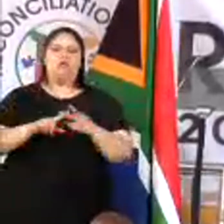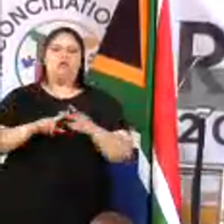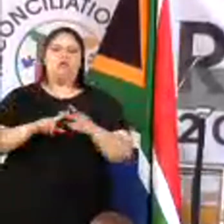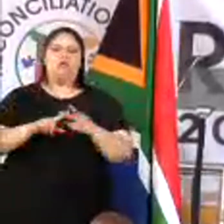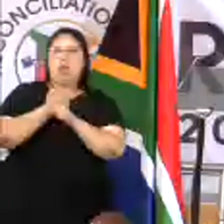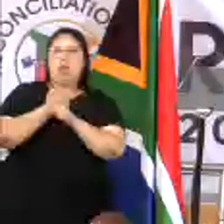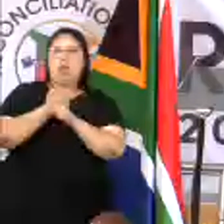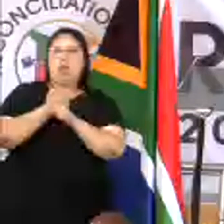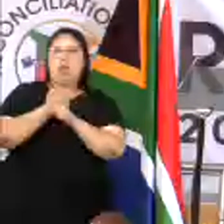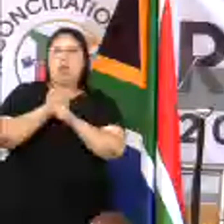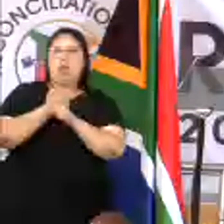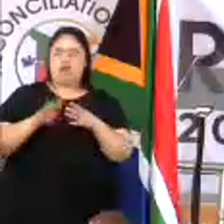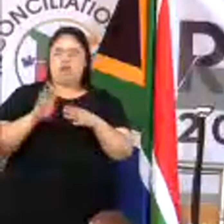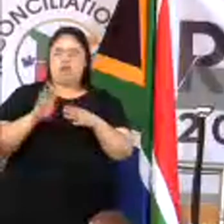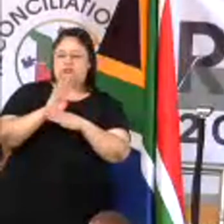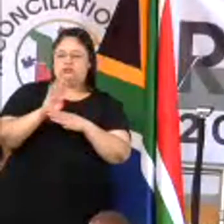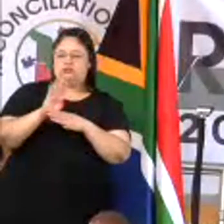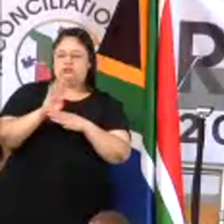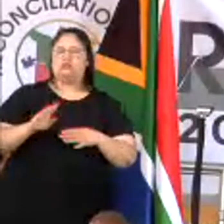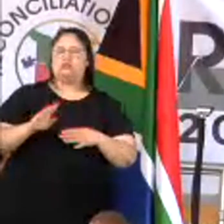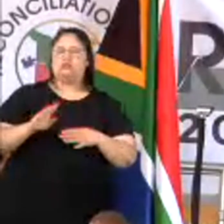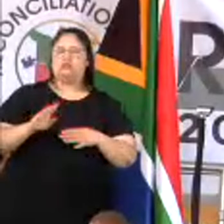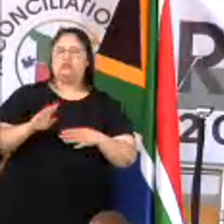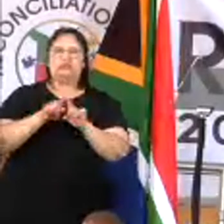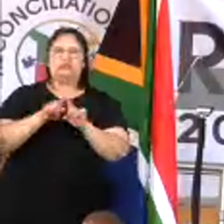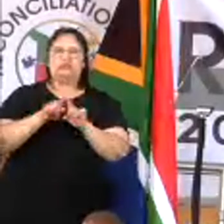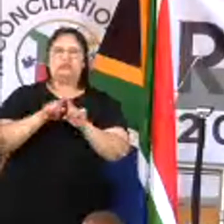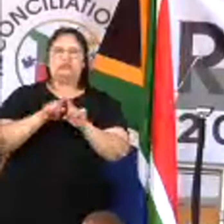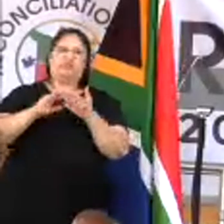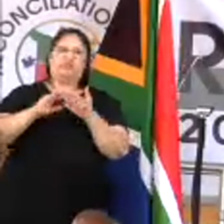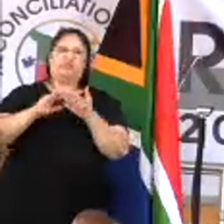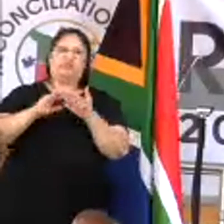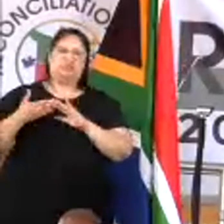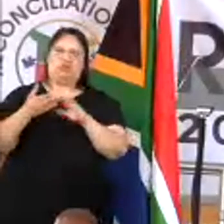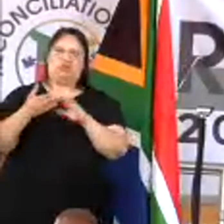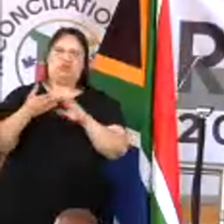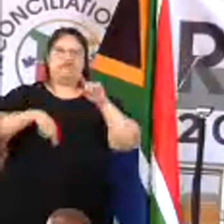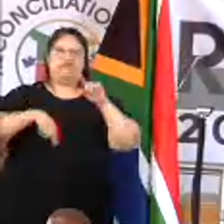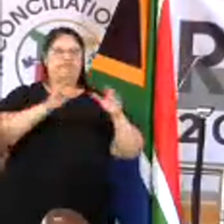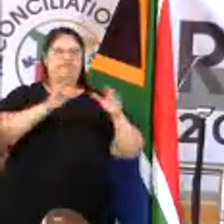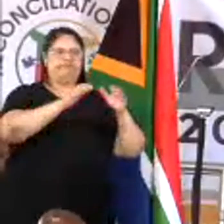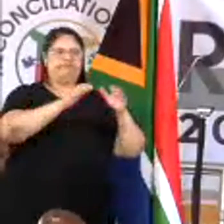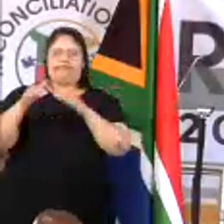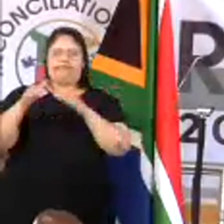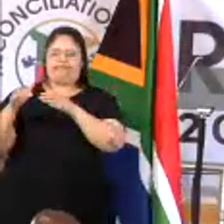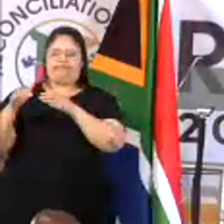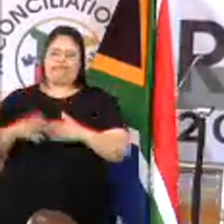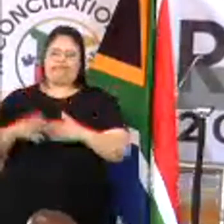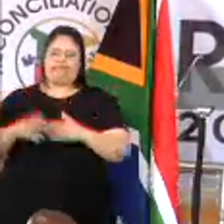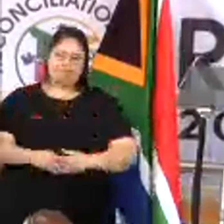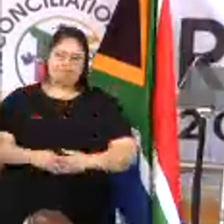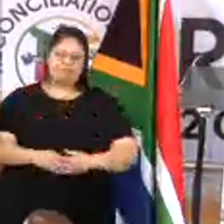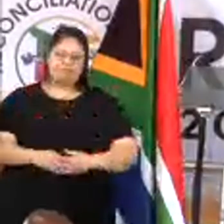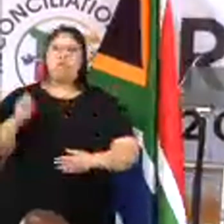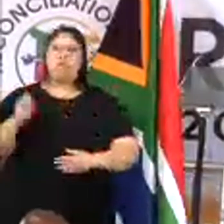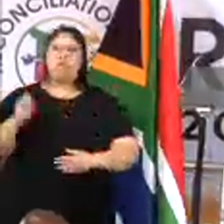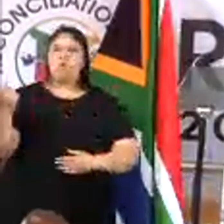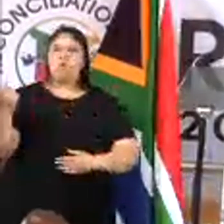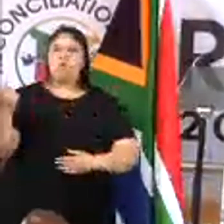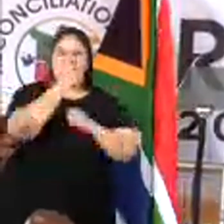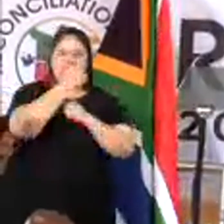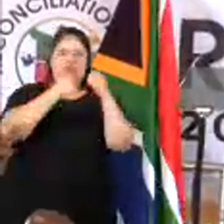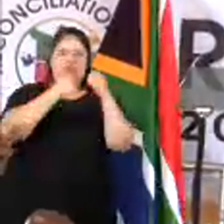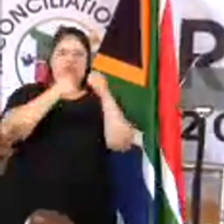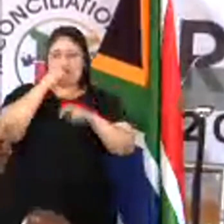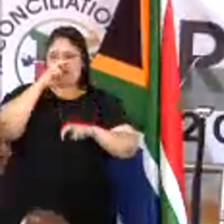labor, business, and the community constituency. All the necessary structures